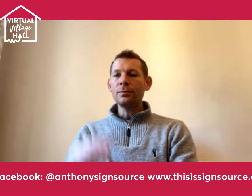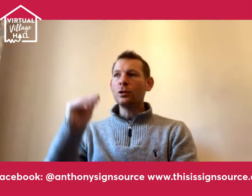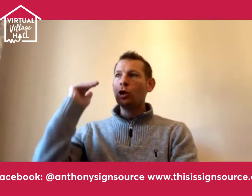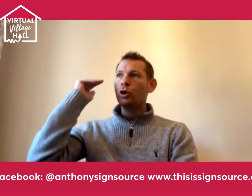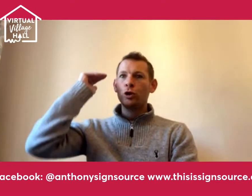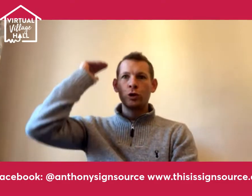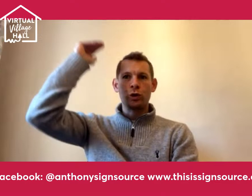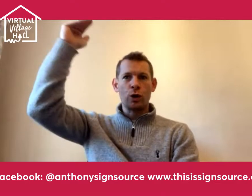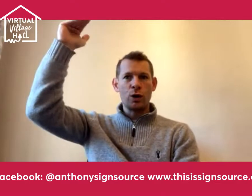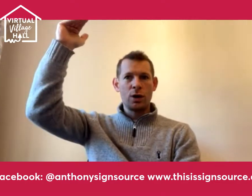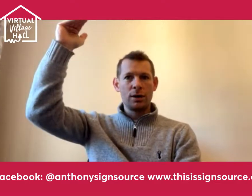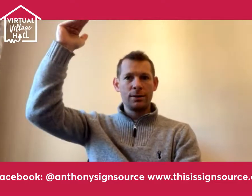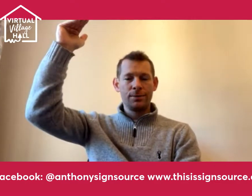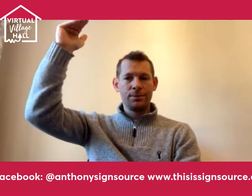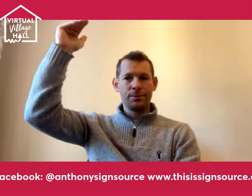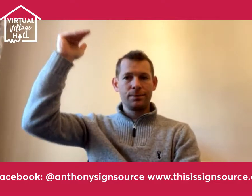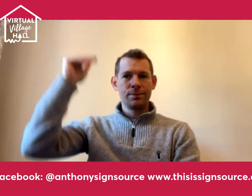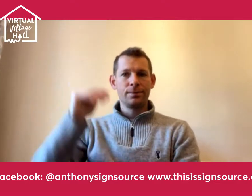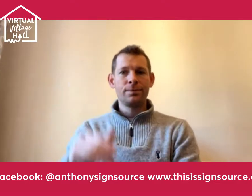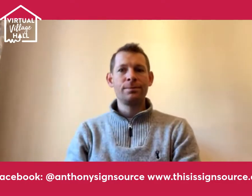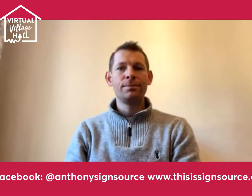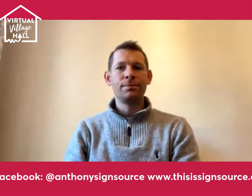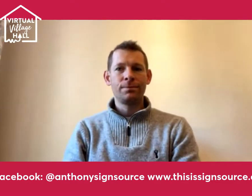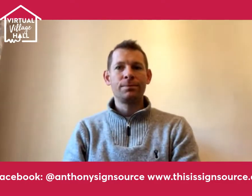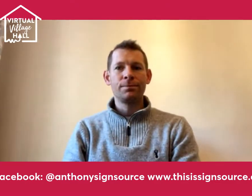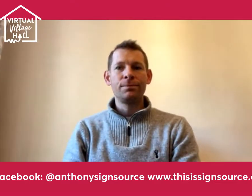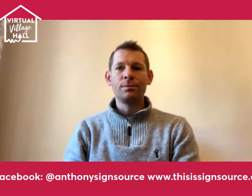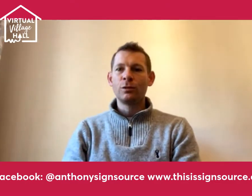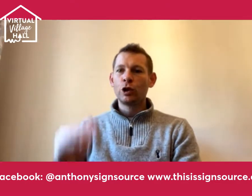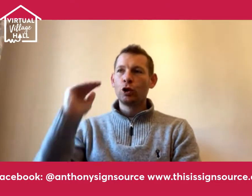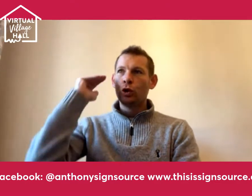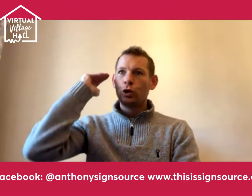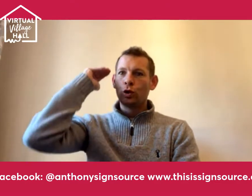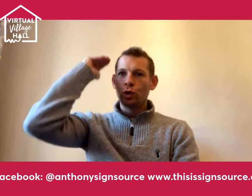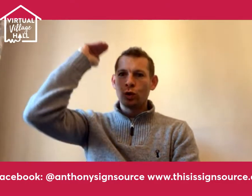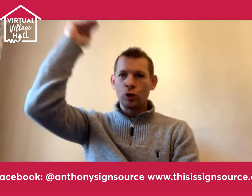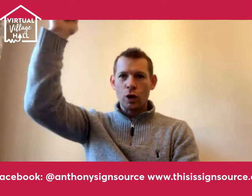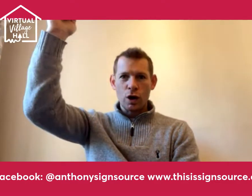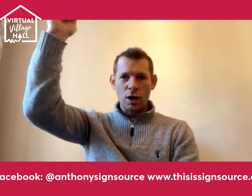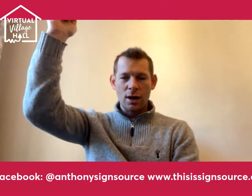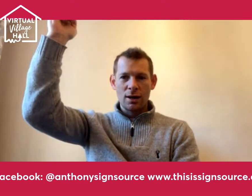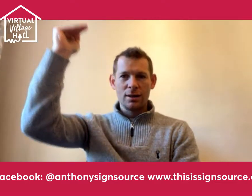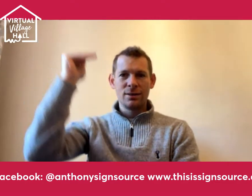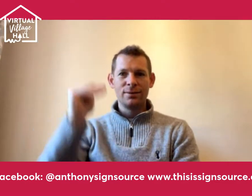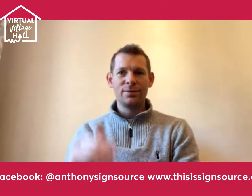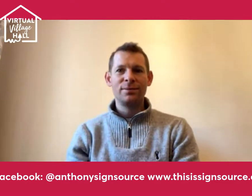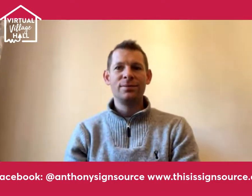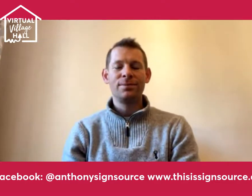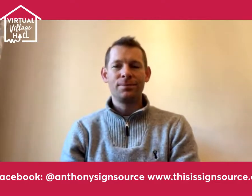It's just part of the culture to be visual. So that's tall, tall,